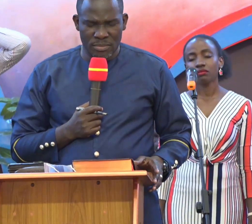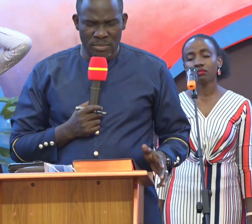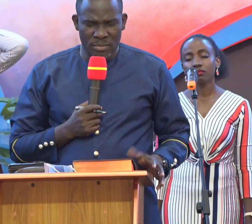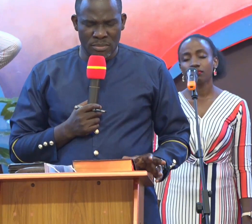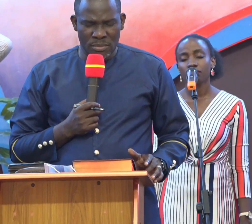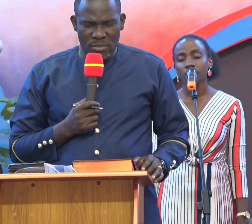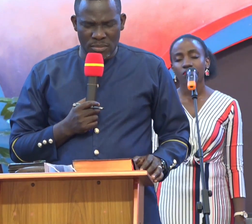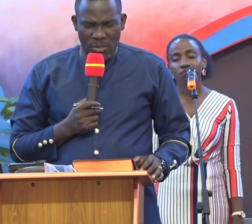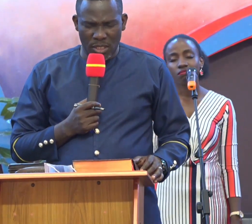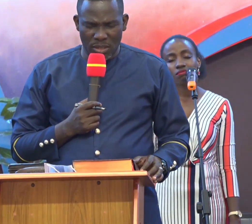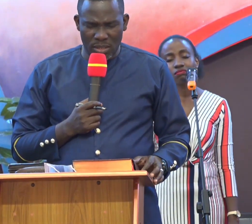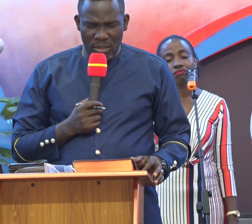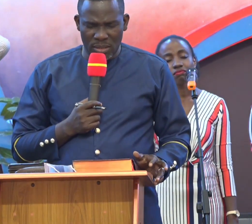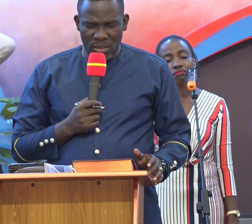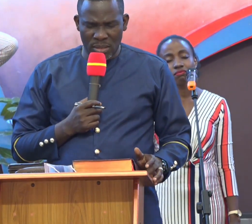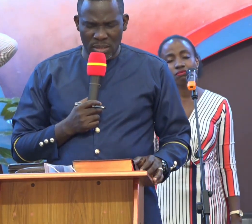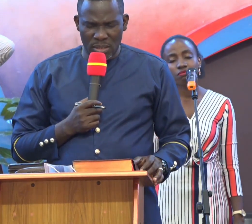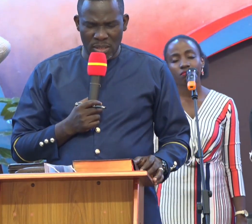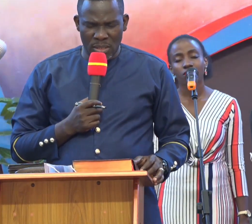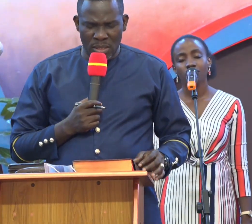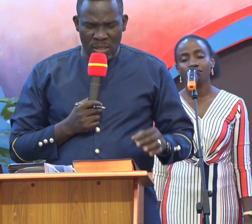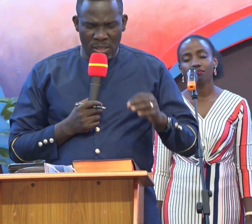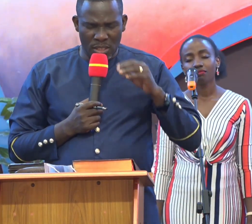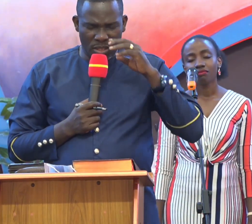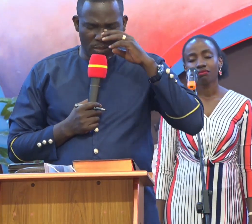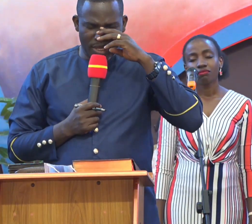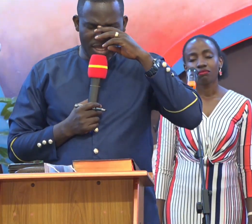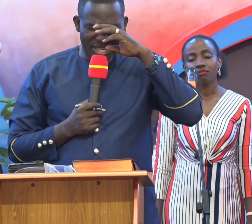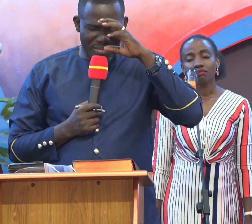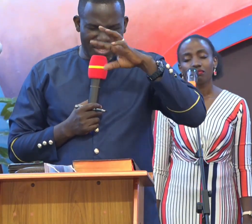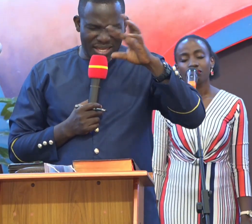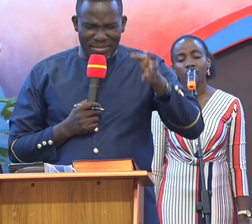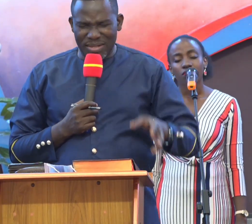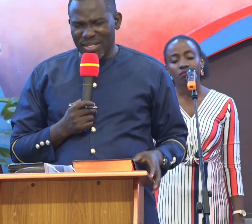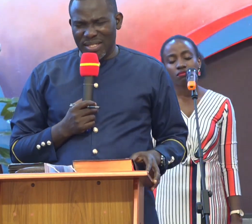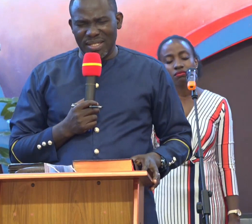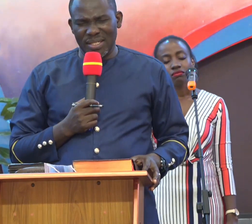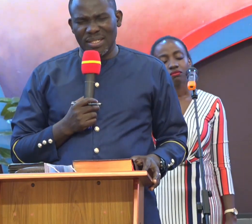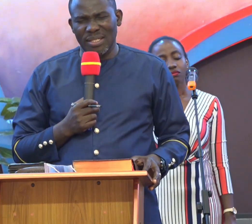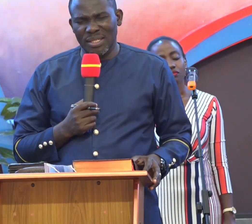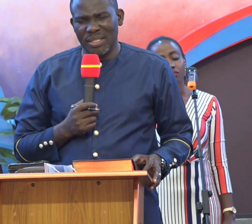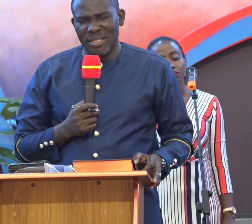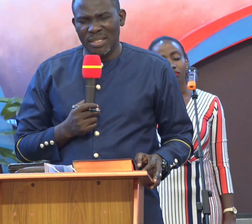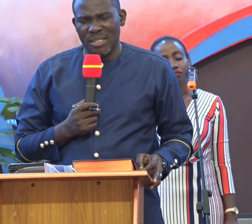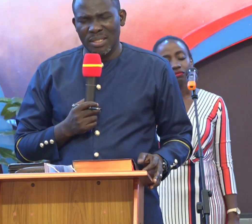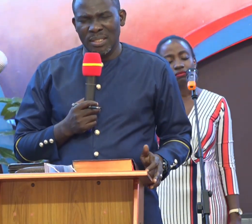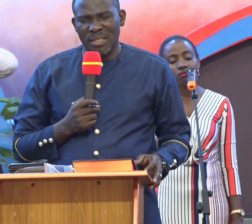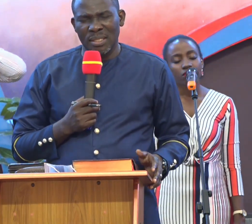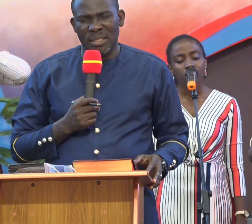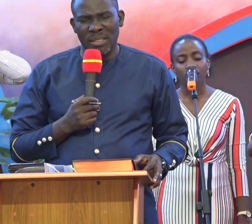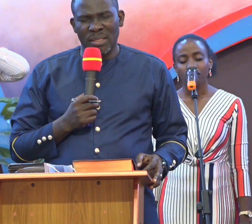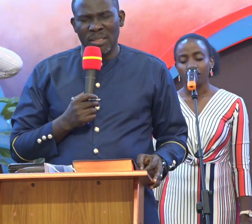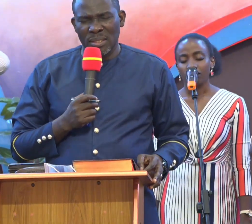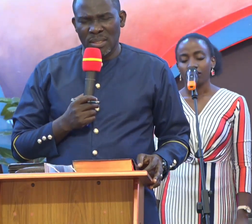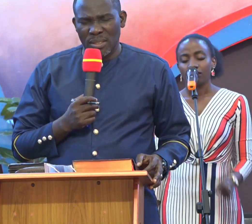That man and woman who had a bad night, wherever they are. Kino kibadde kigambo kyabwe. This has been the word.